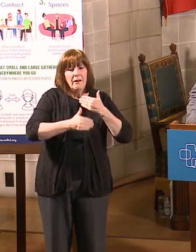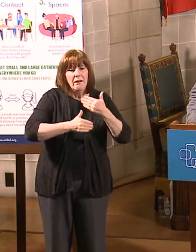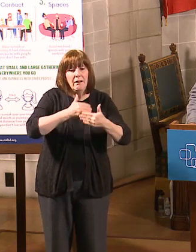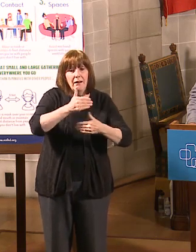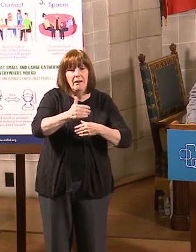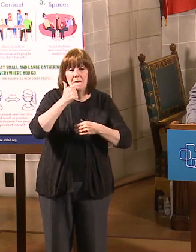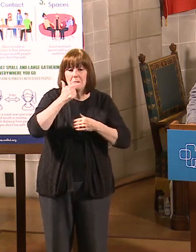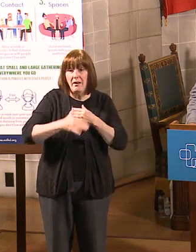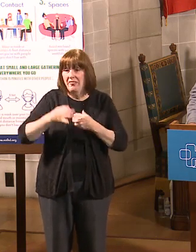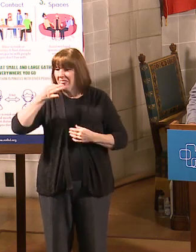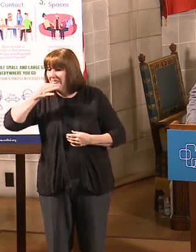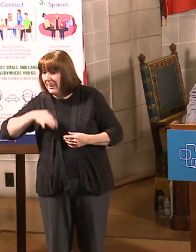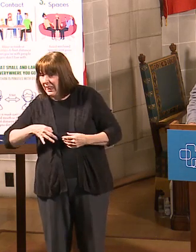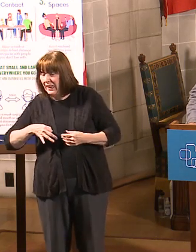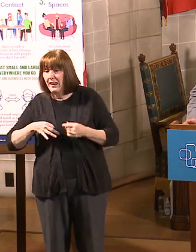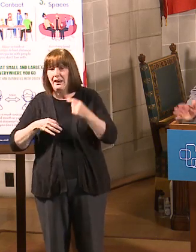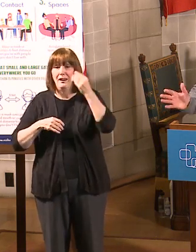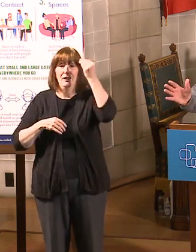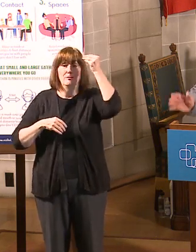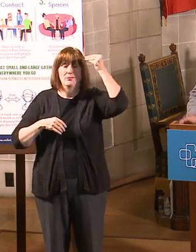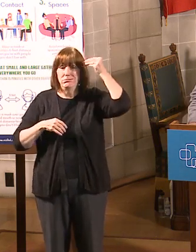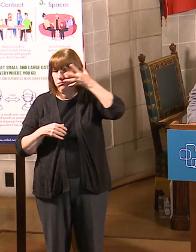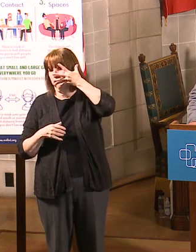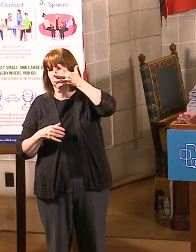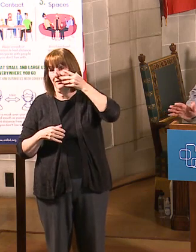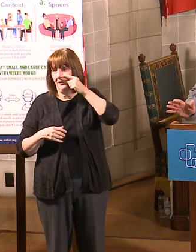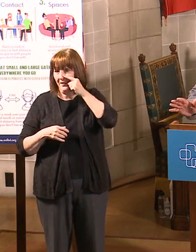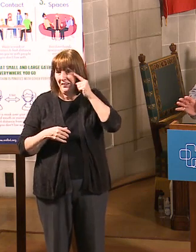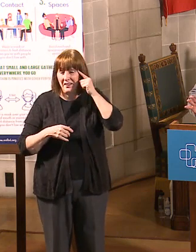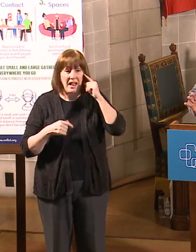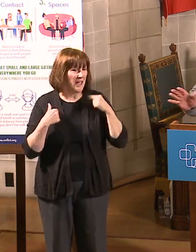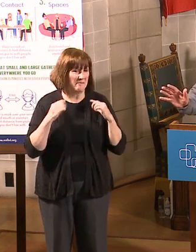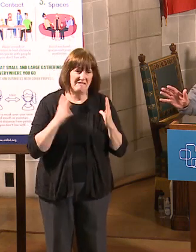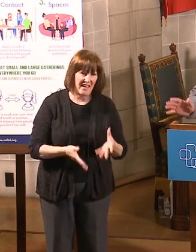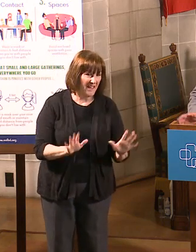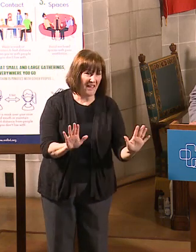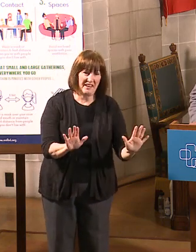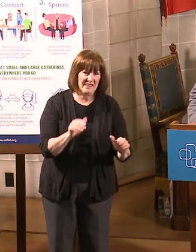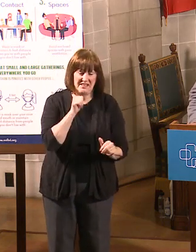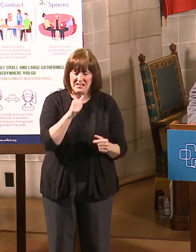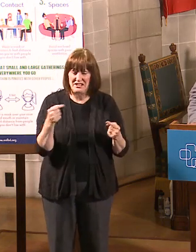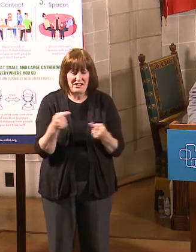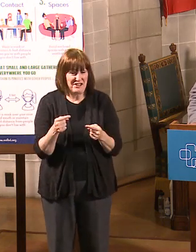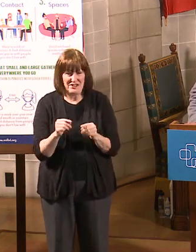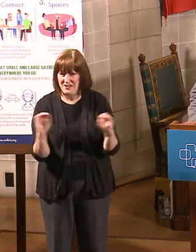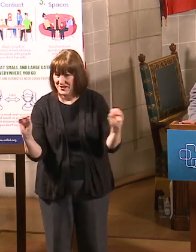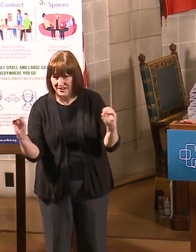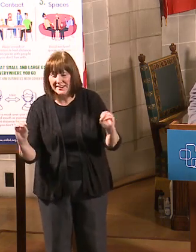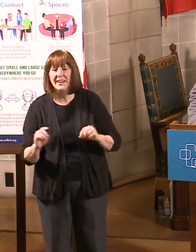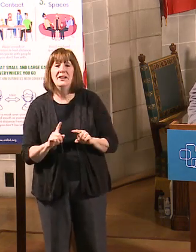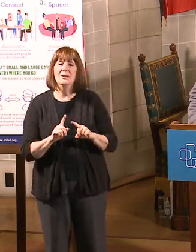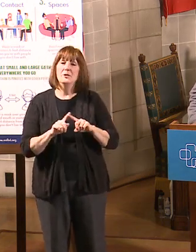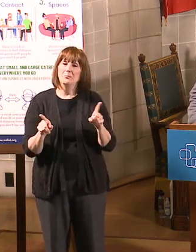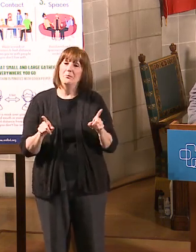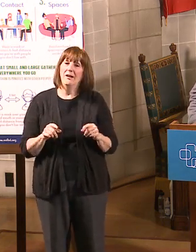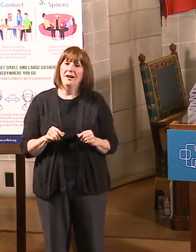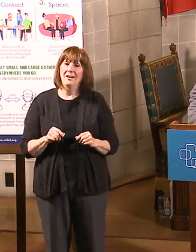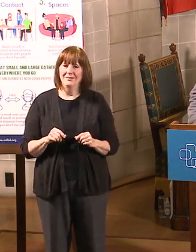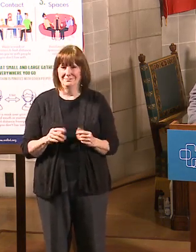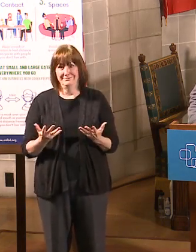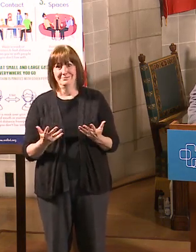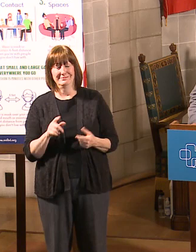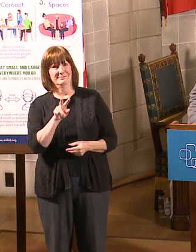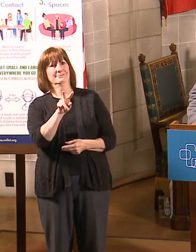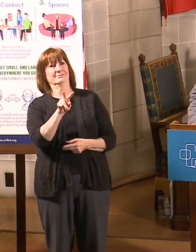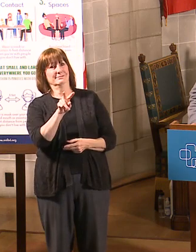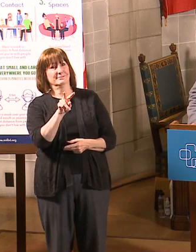my blood was so thin, it kind of filled that eye socket up. I'm fine. It doesn't hurt, but it is a